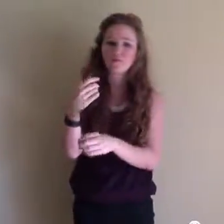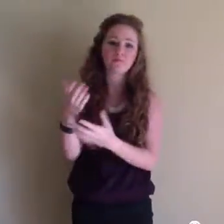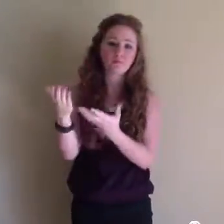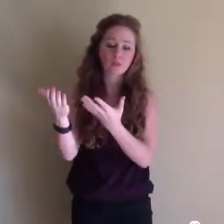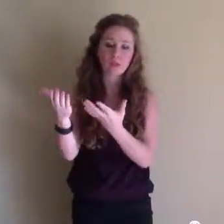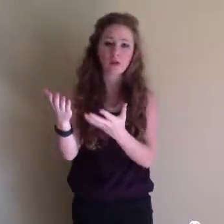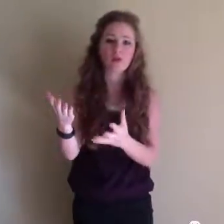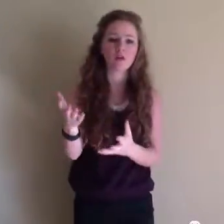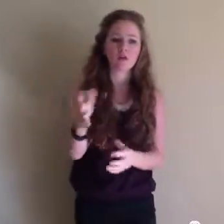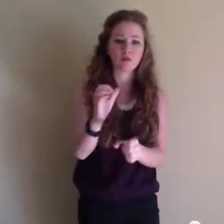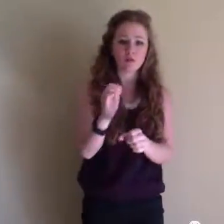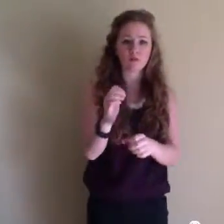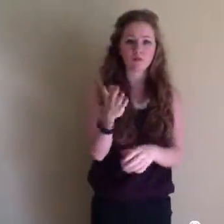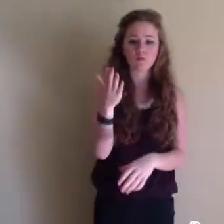glass,